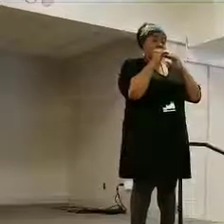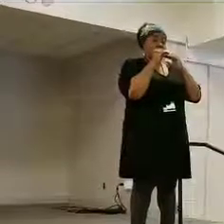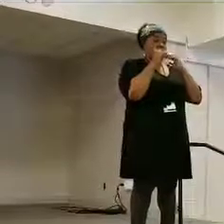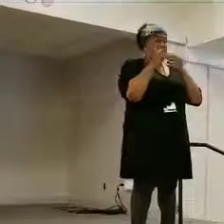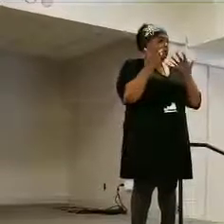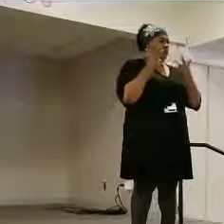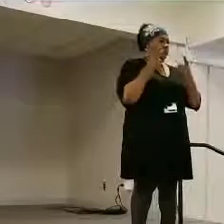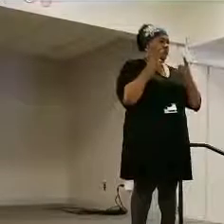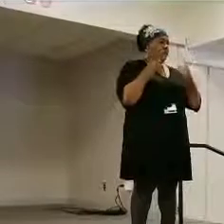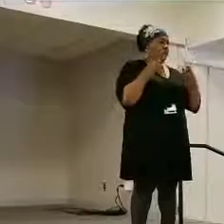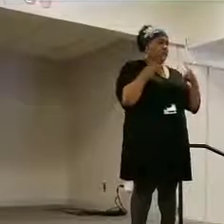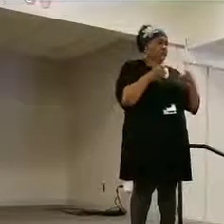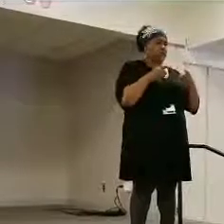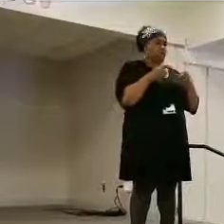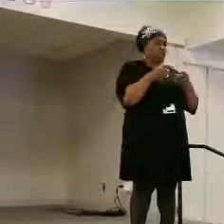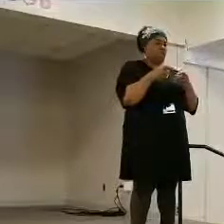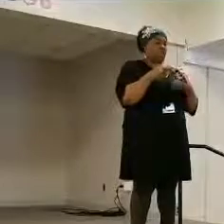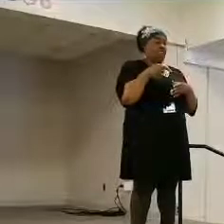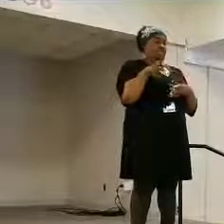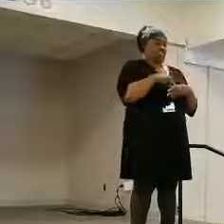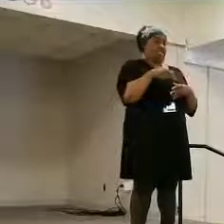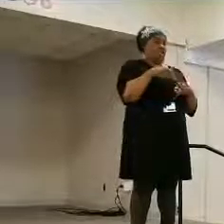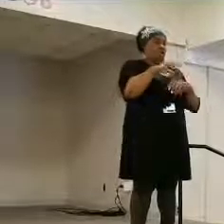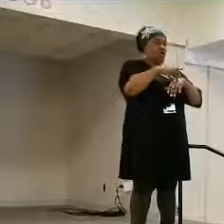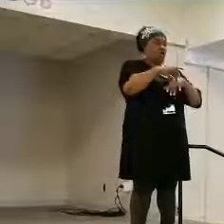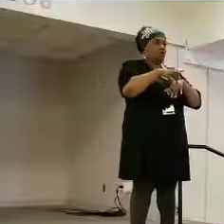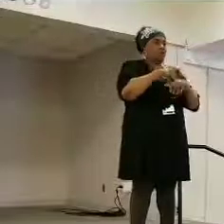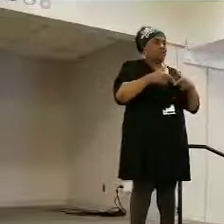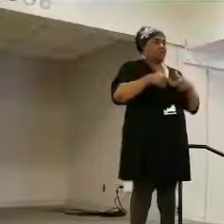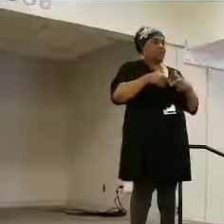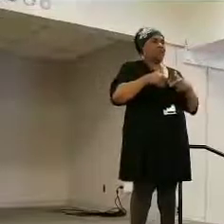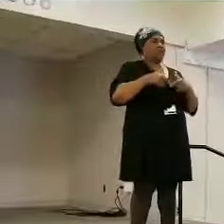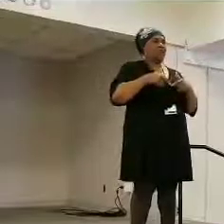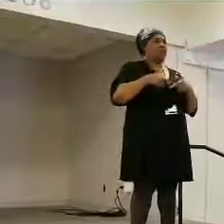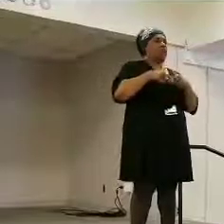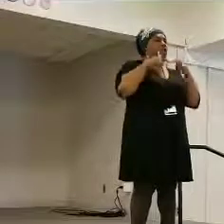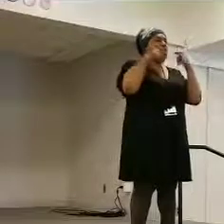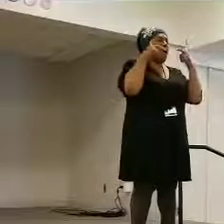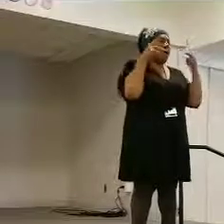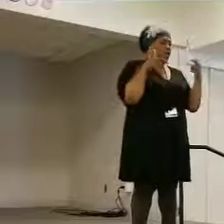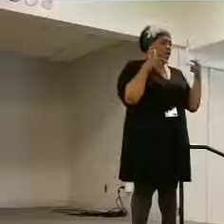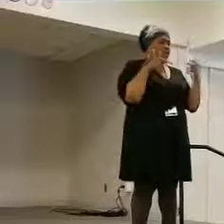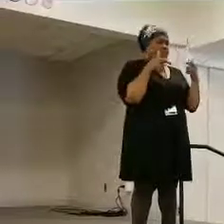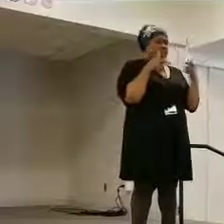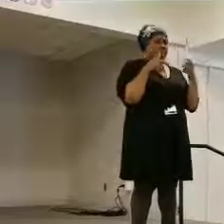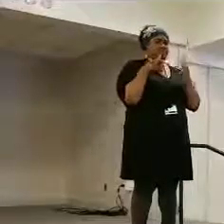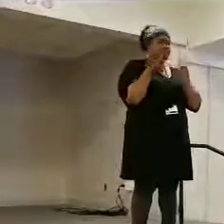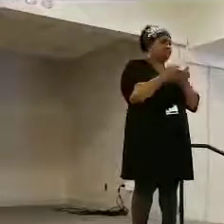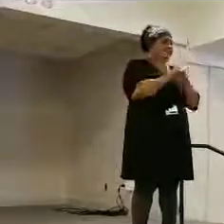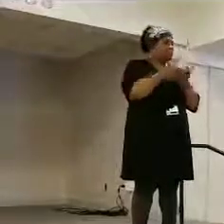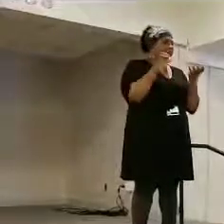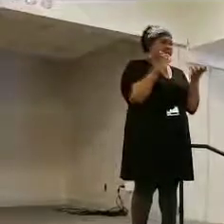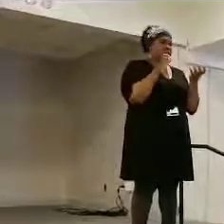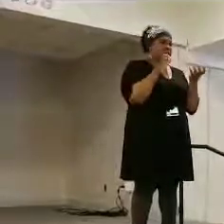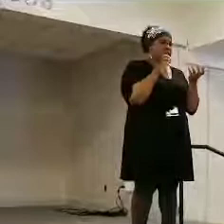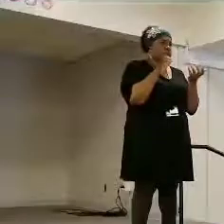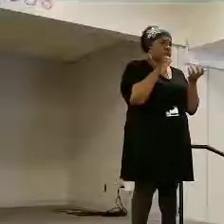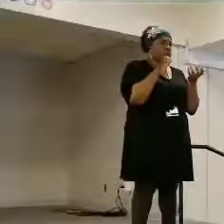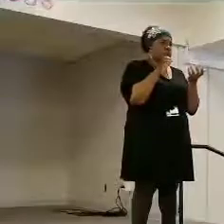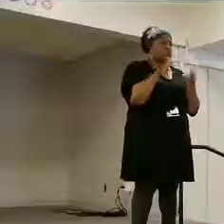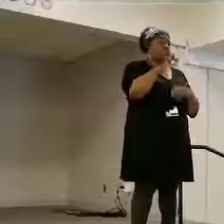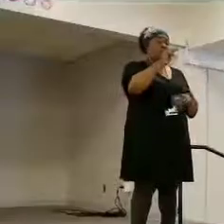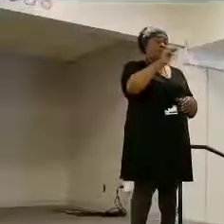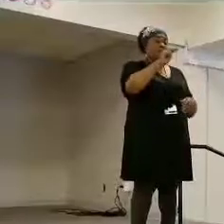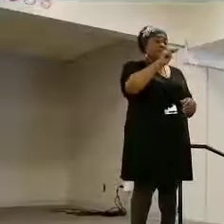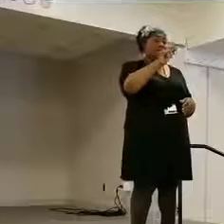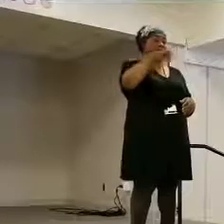the earthquakes with the highest magnitude. It's not likely, but a few earthquakes also occur within plates.